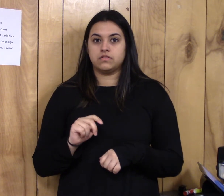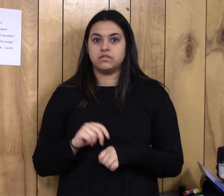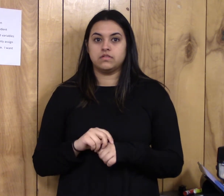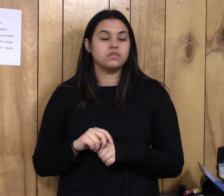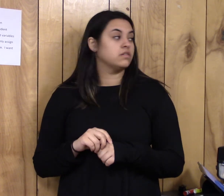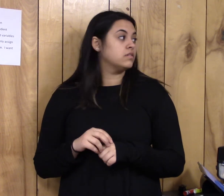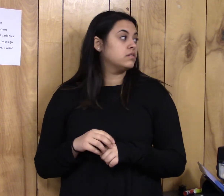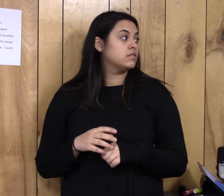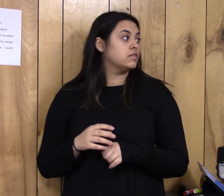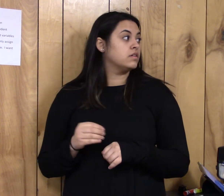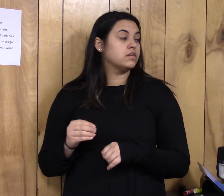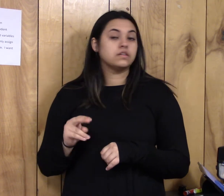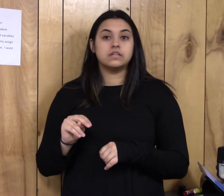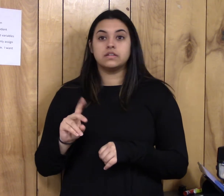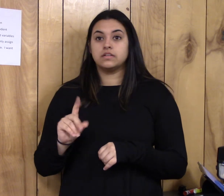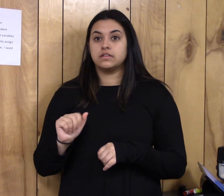and Daniel Williams.